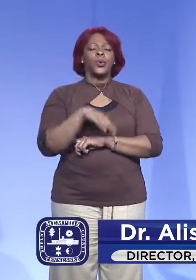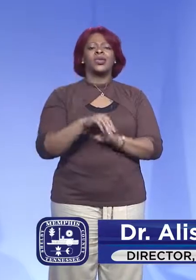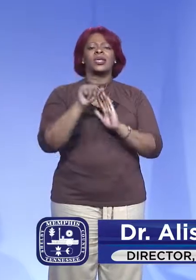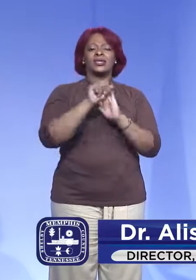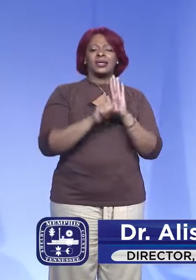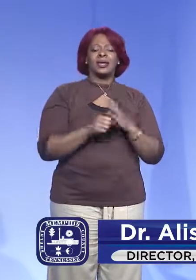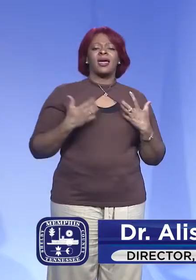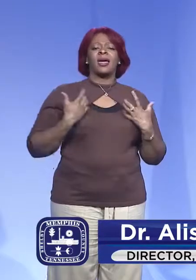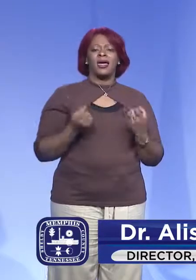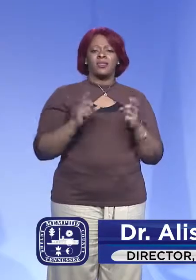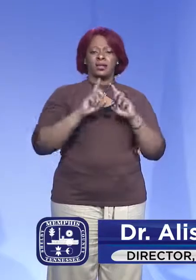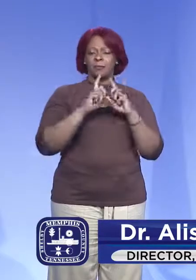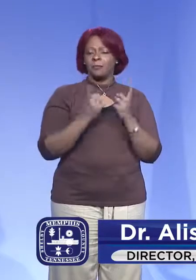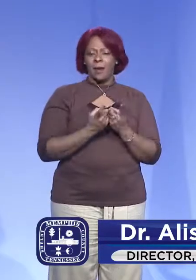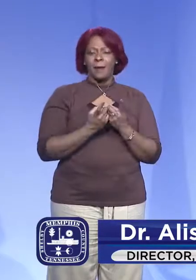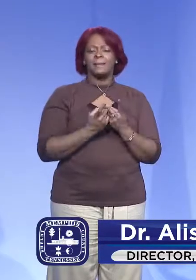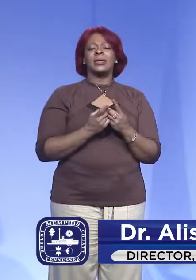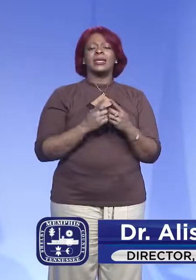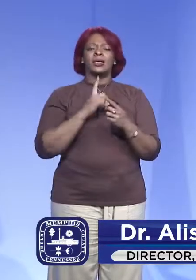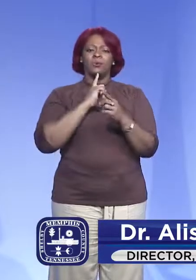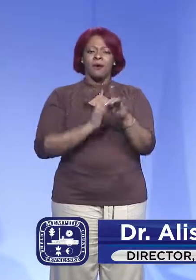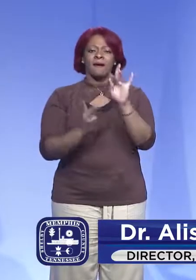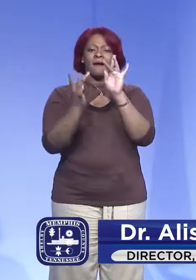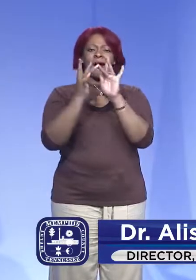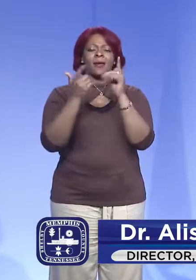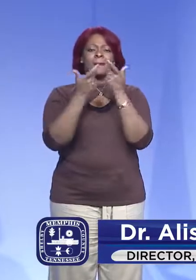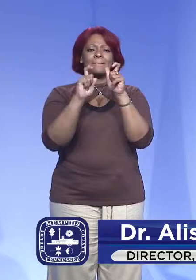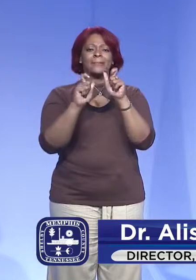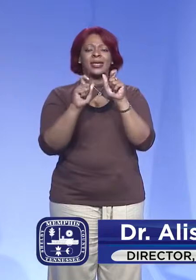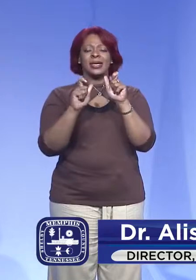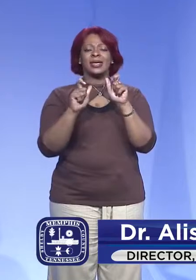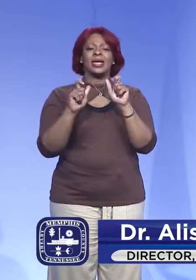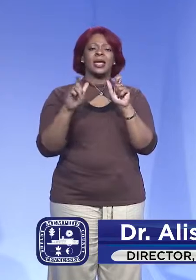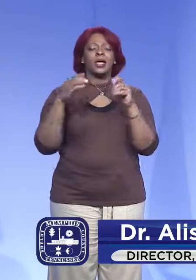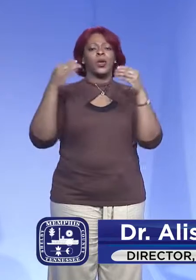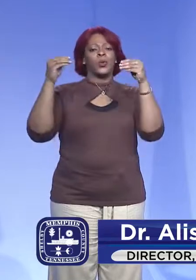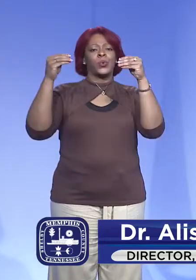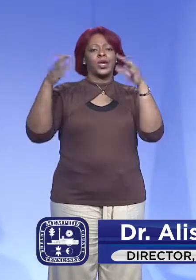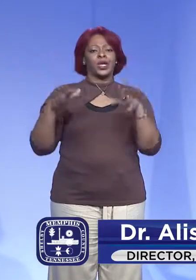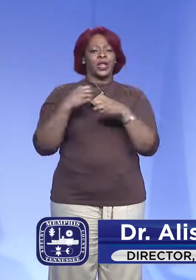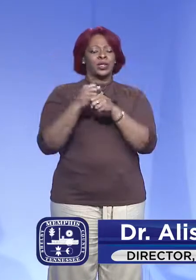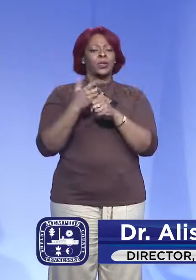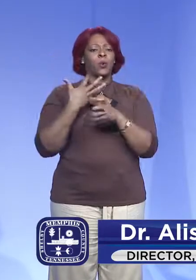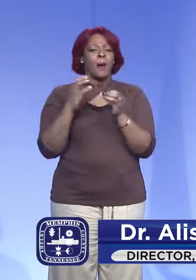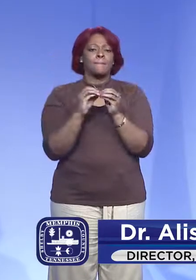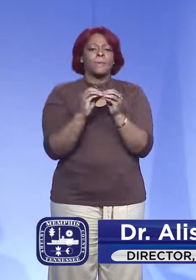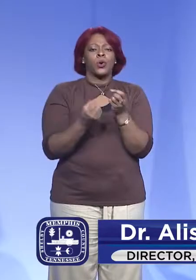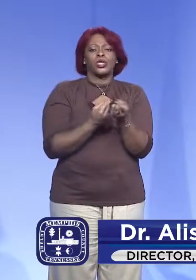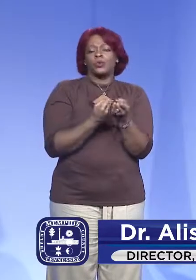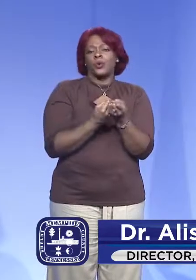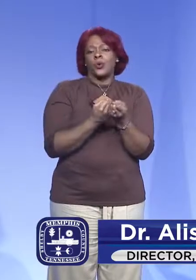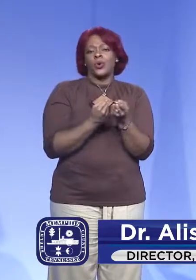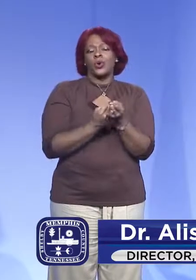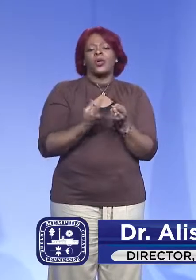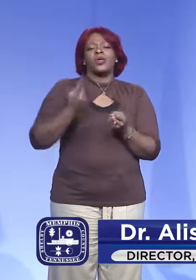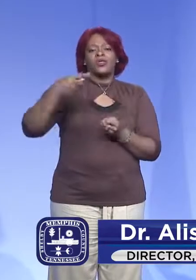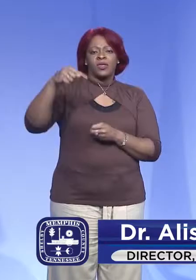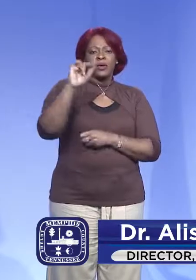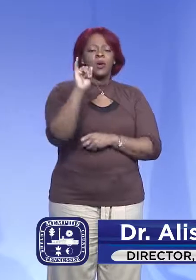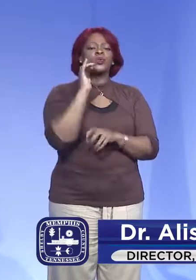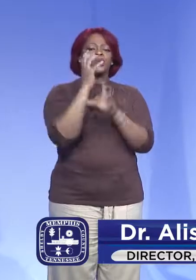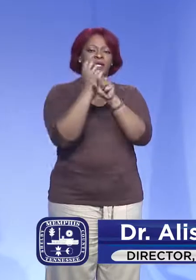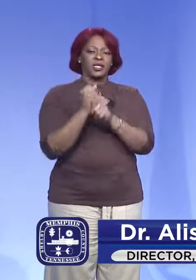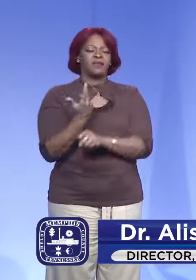health department is in contact with some big box retailers to provide additional support. They will also